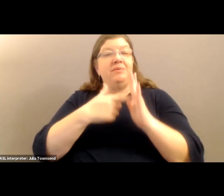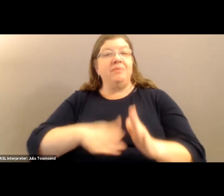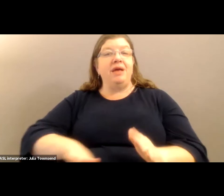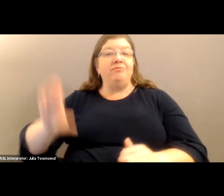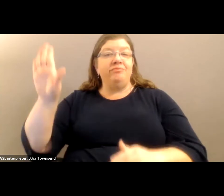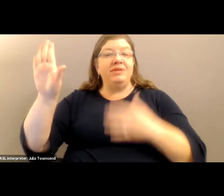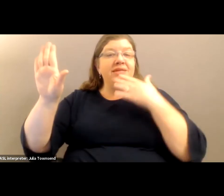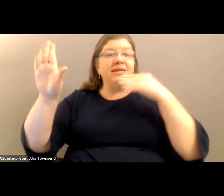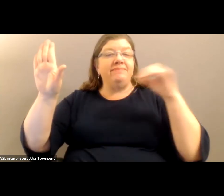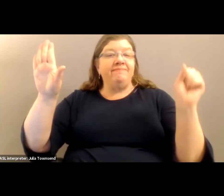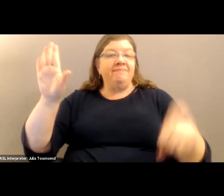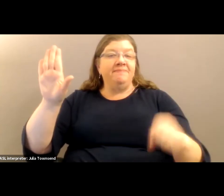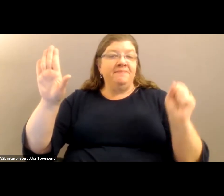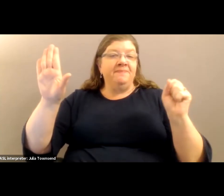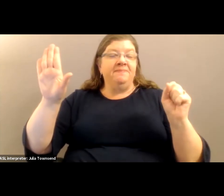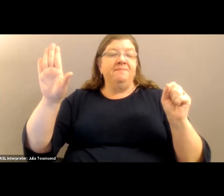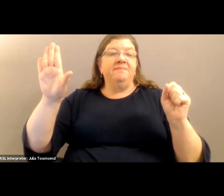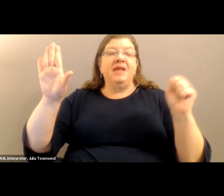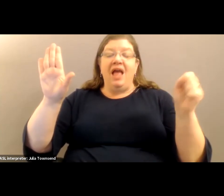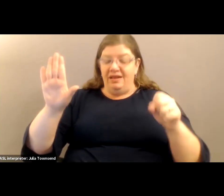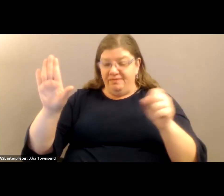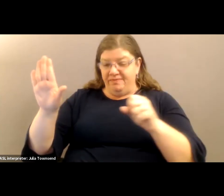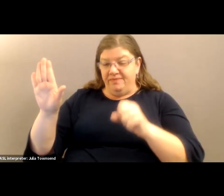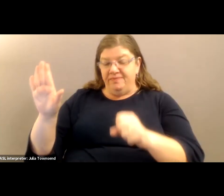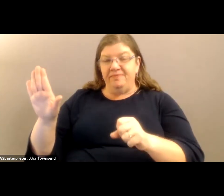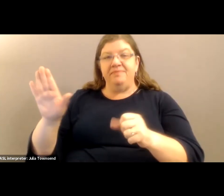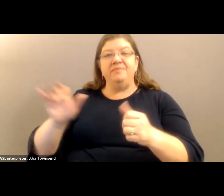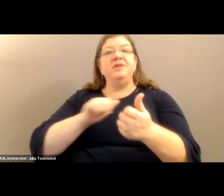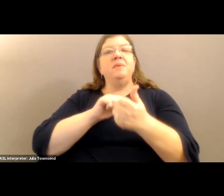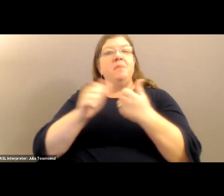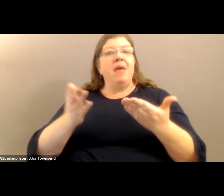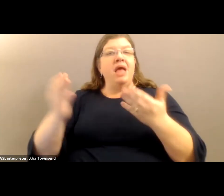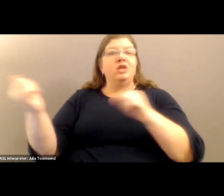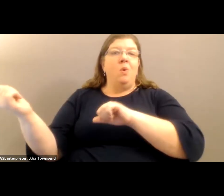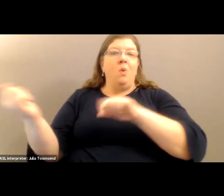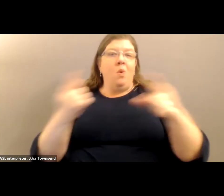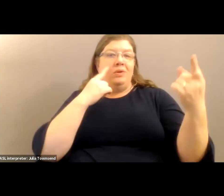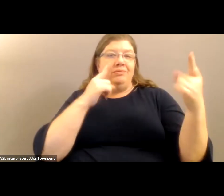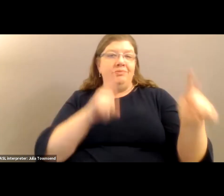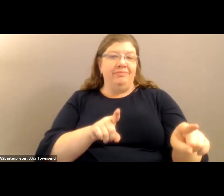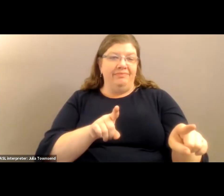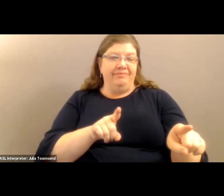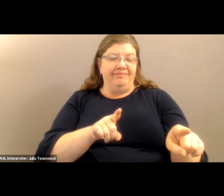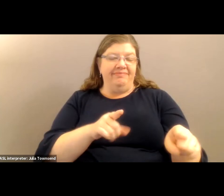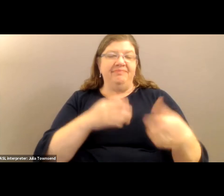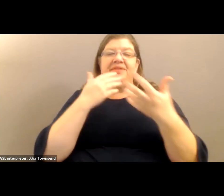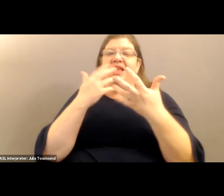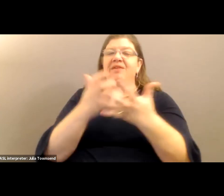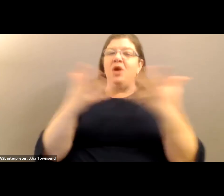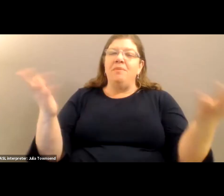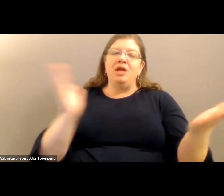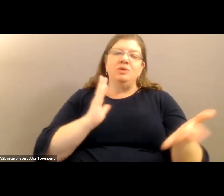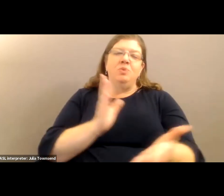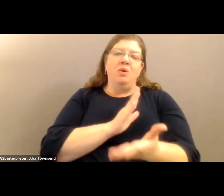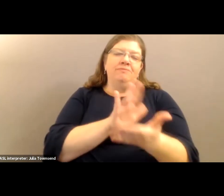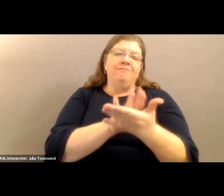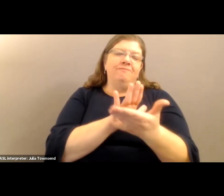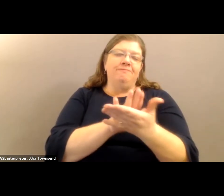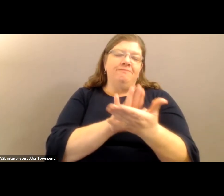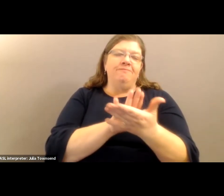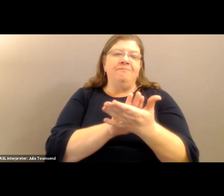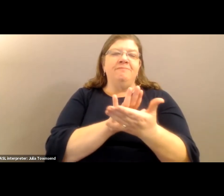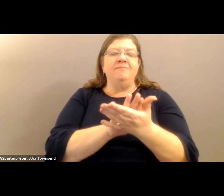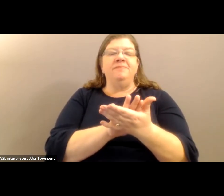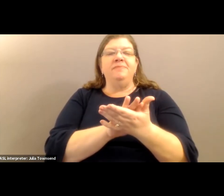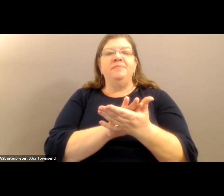your hand and saying aye. Aye. Aye. Motion passes unanimously. Thank you very much, board.